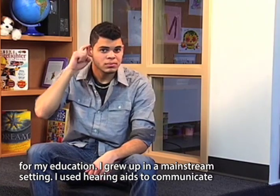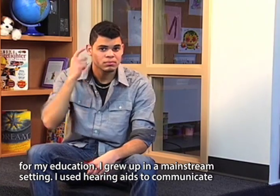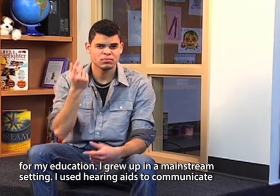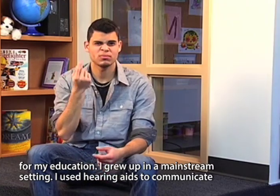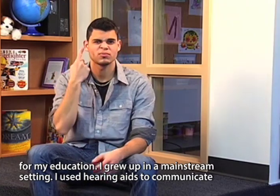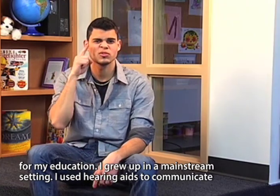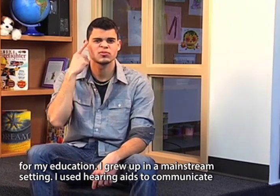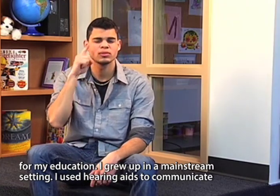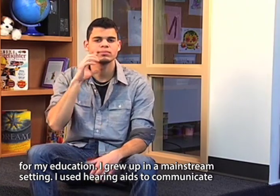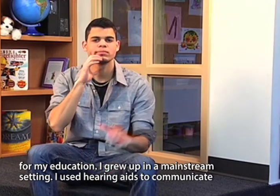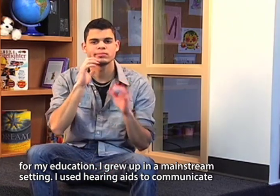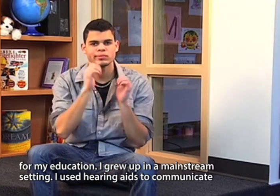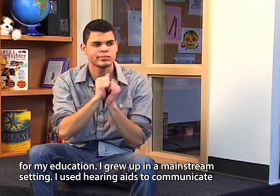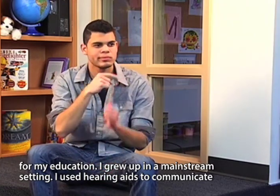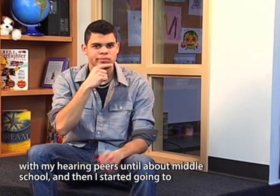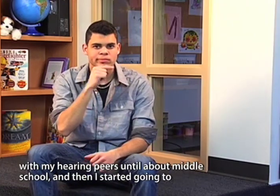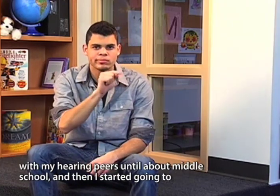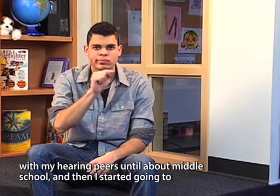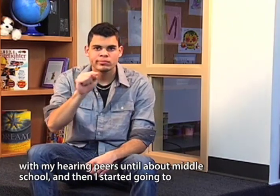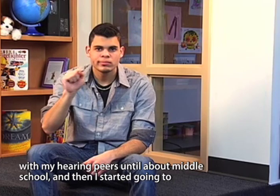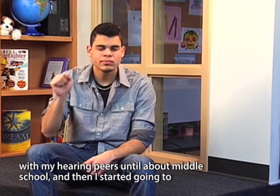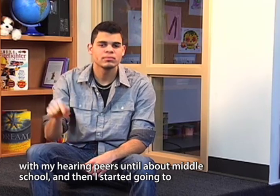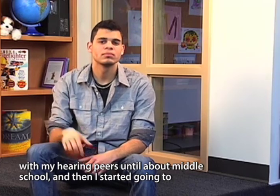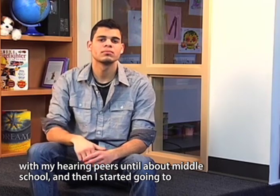aids to communicate with my hearing peers